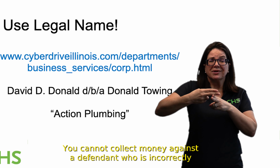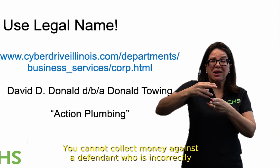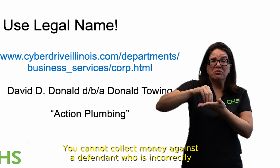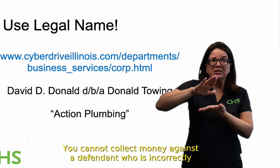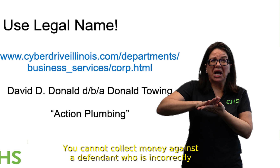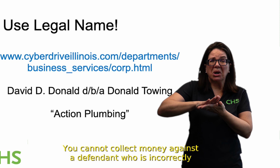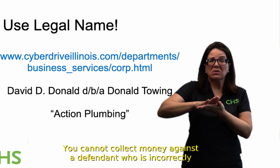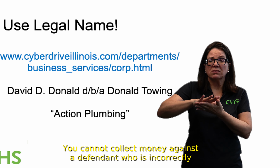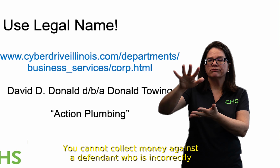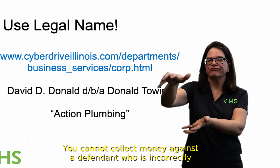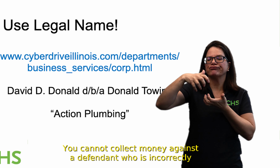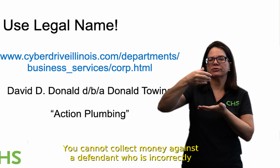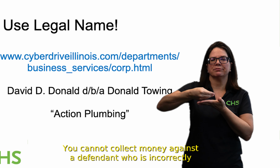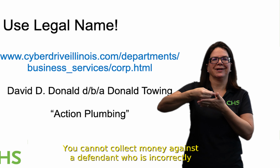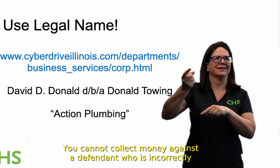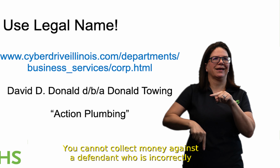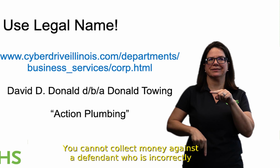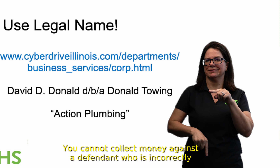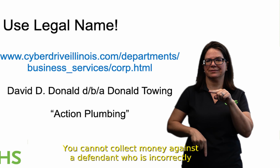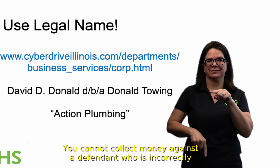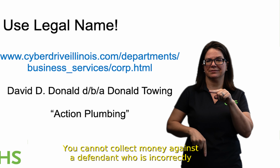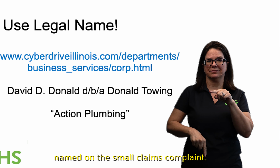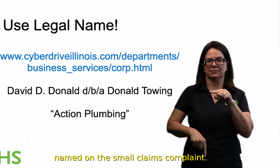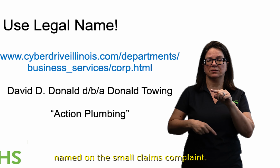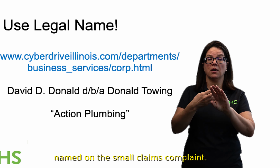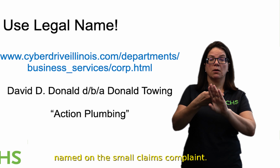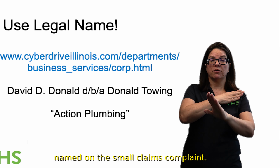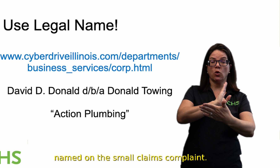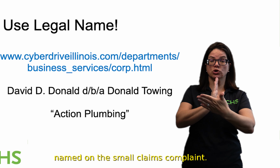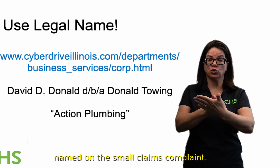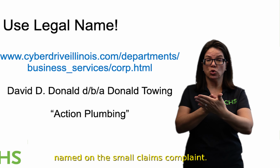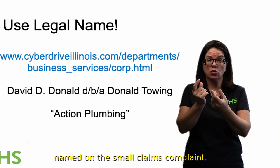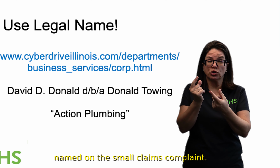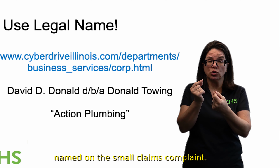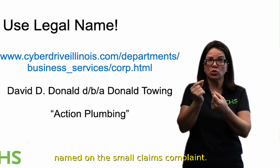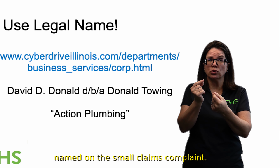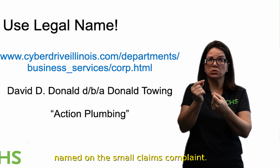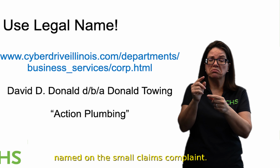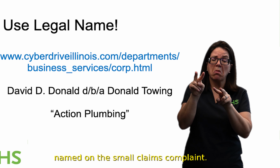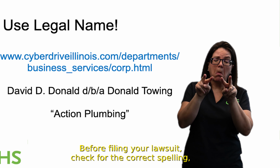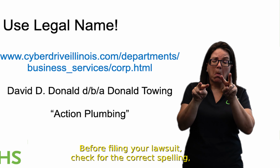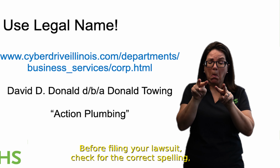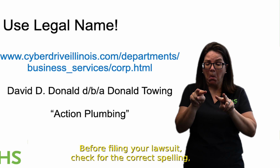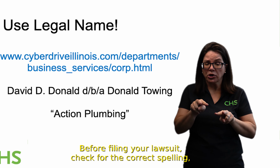money against a defendant who is incorrectly named on the small claims complaint. Before filing